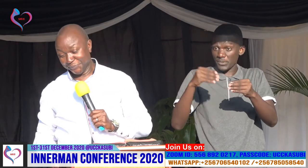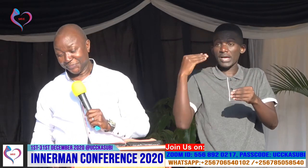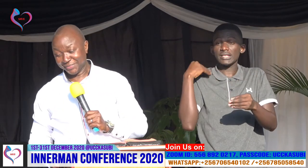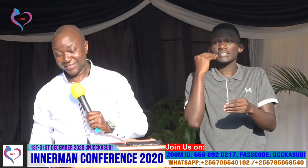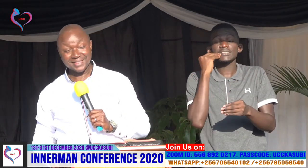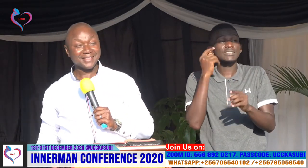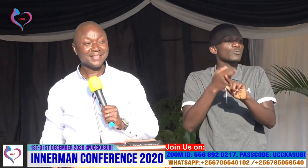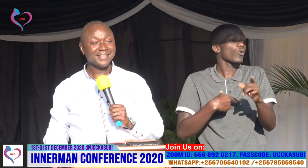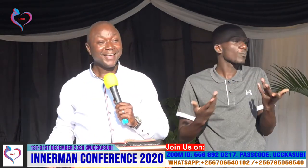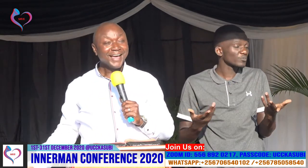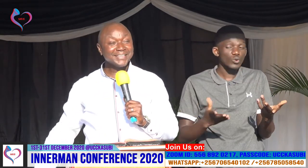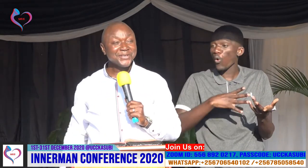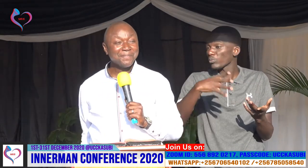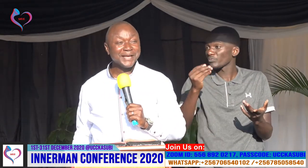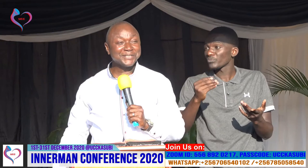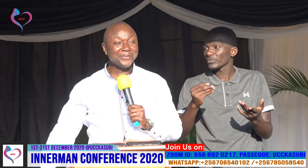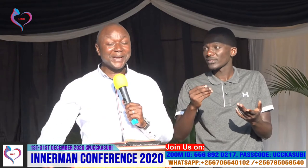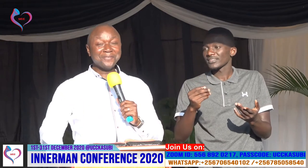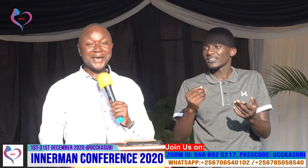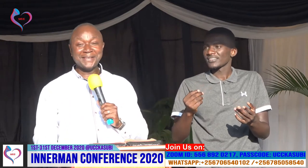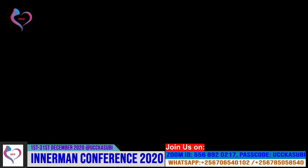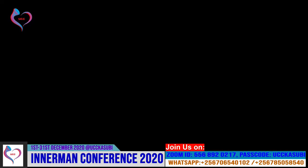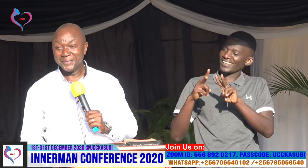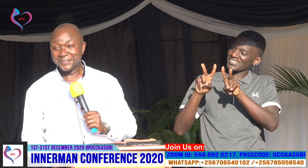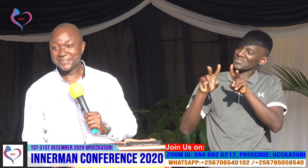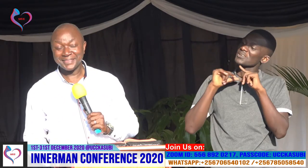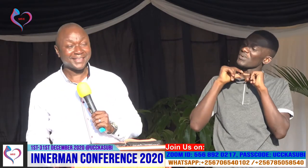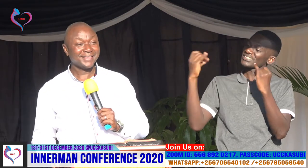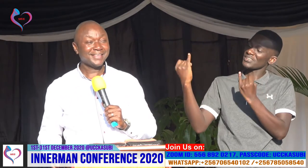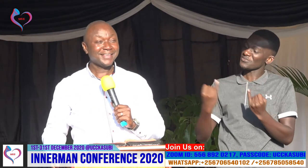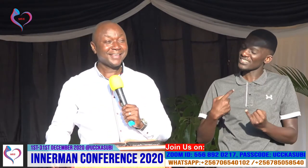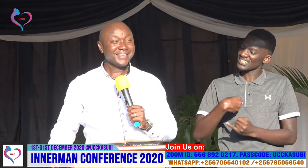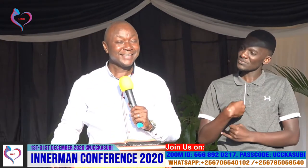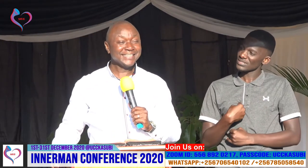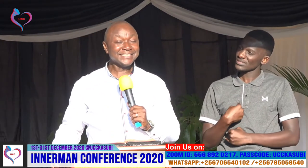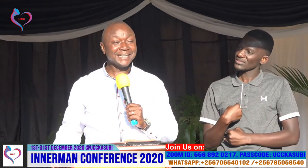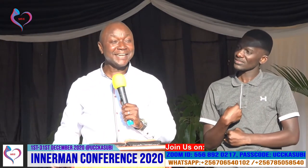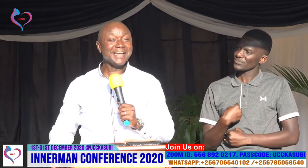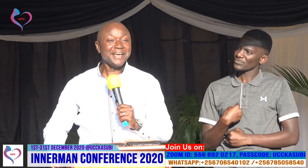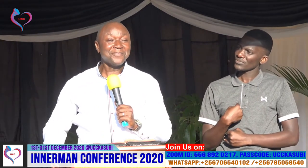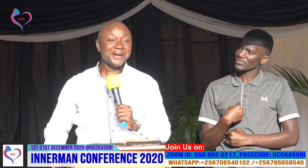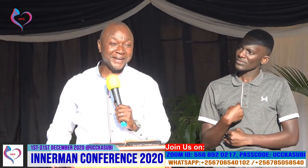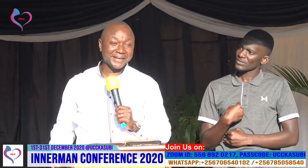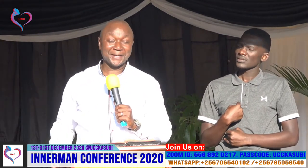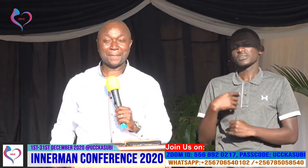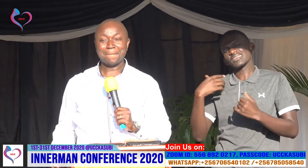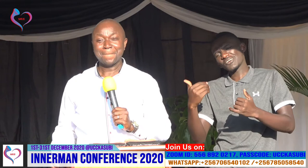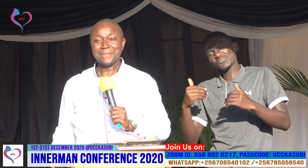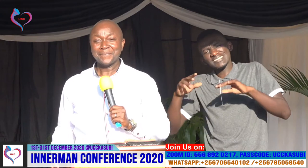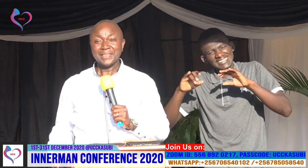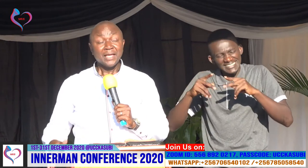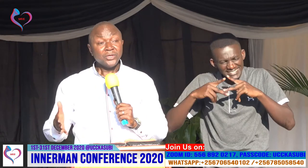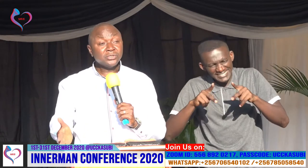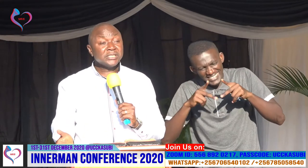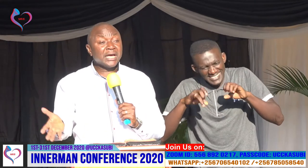from. I saw the pastor who had invited me. He started endeavoring.